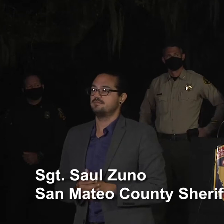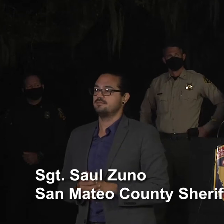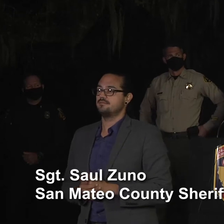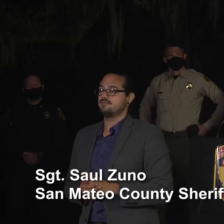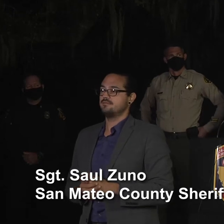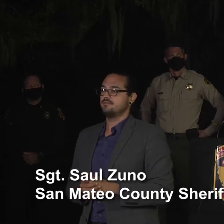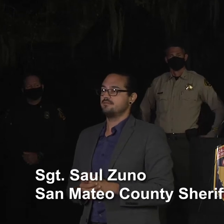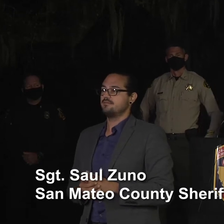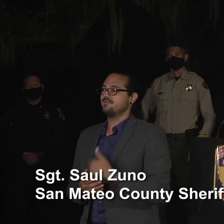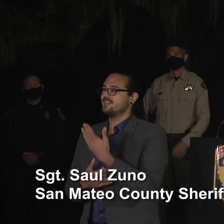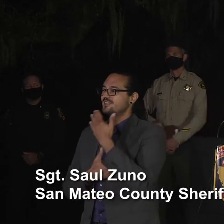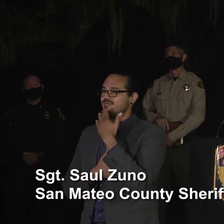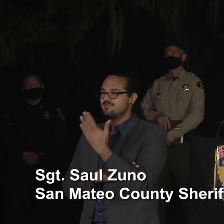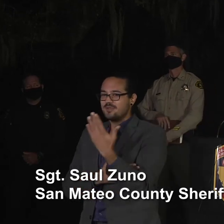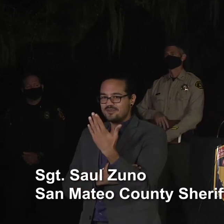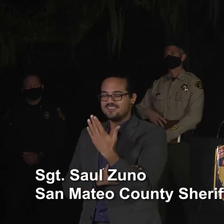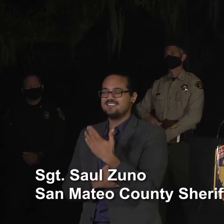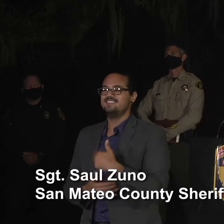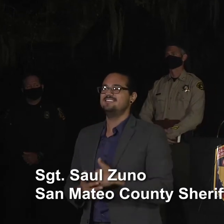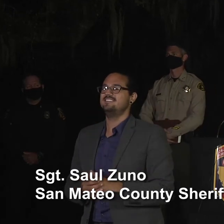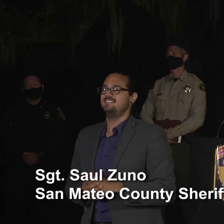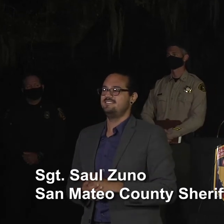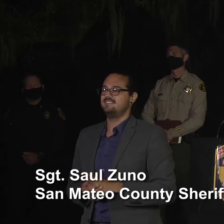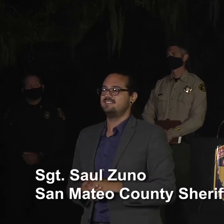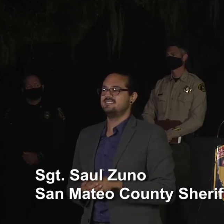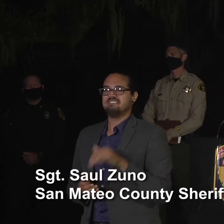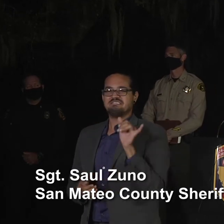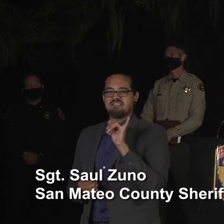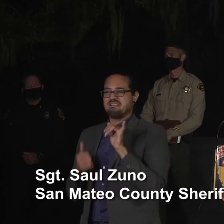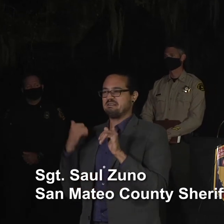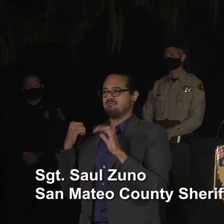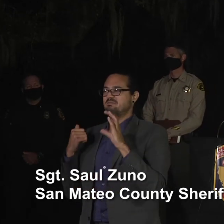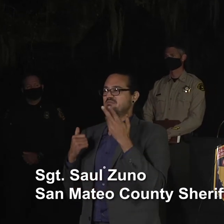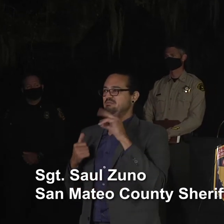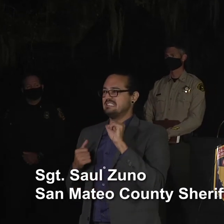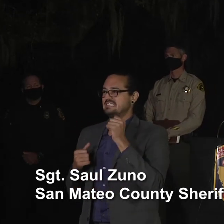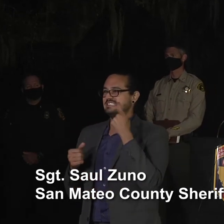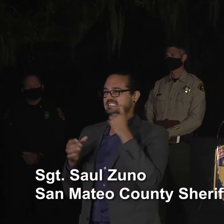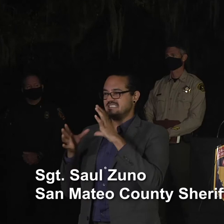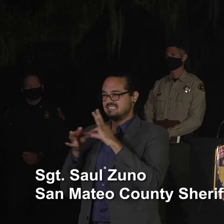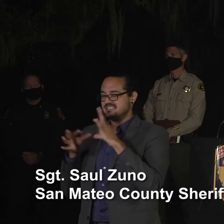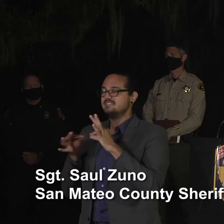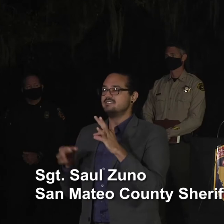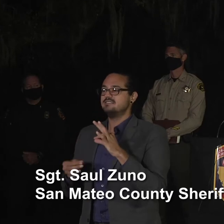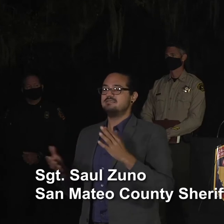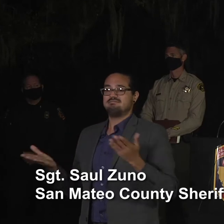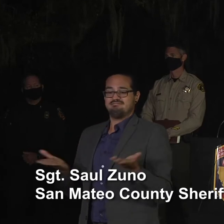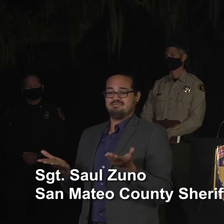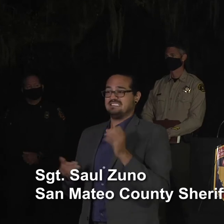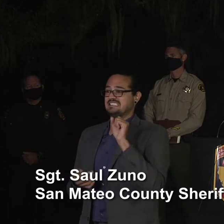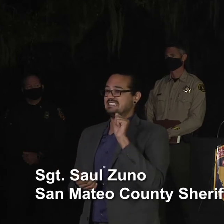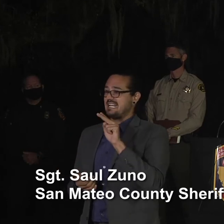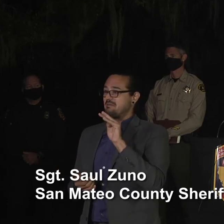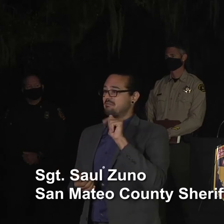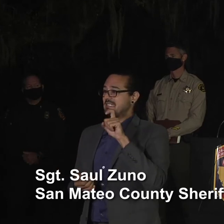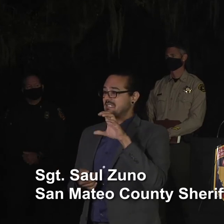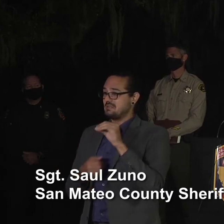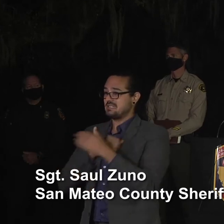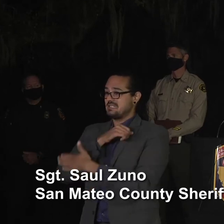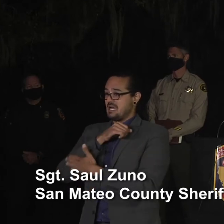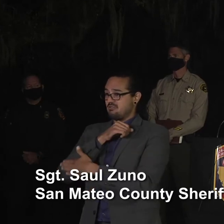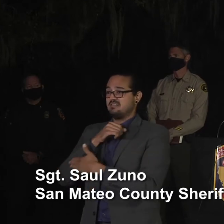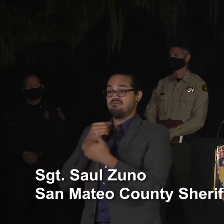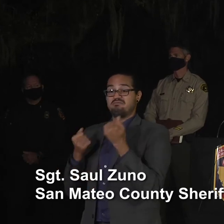Good morning. As the fire chief stated, in San Mateo County, the fire situation remains stable with no significant